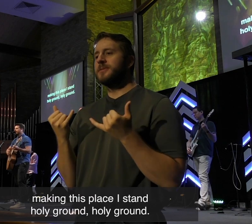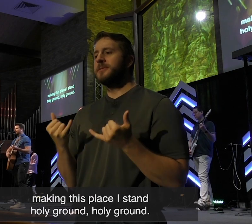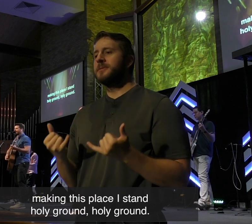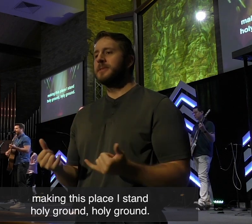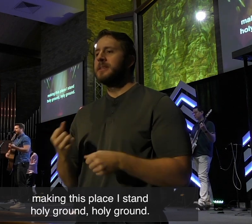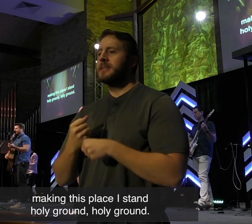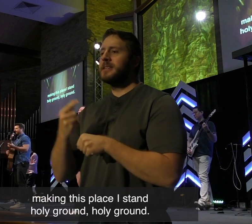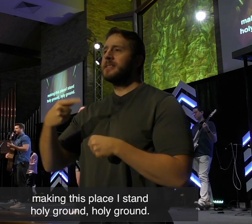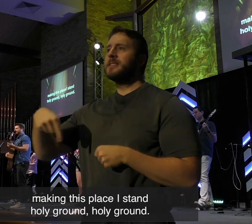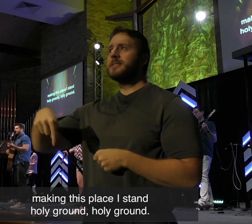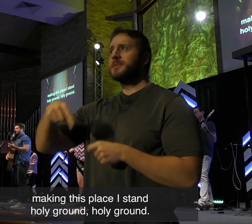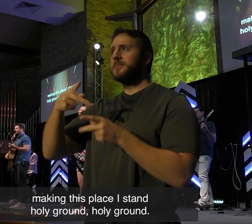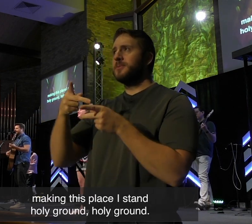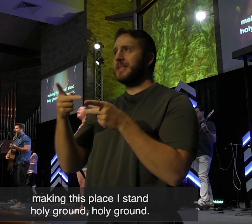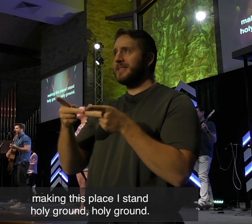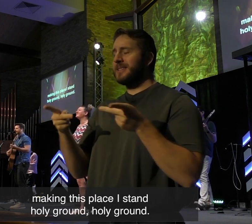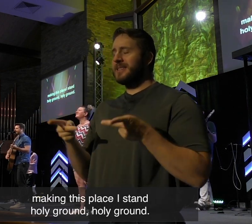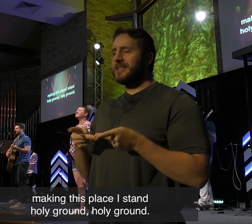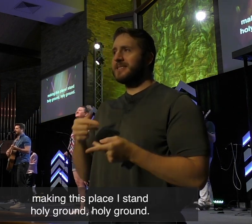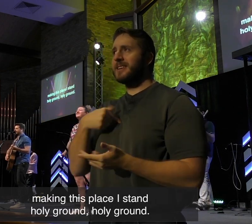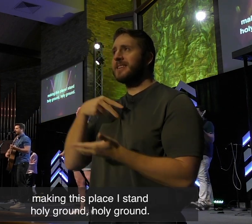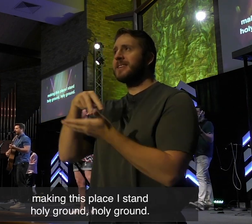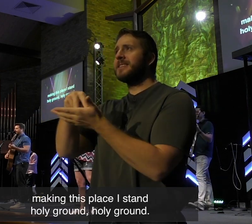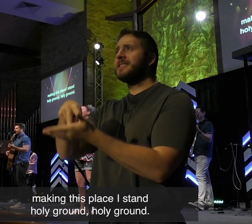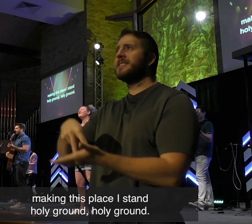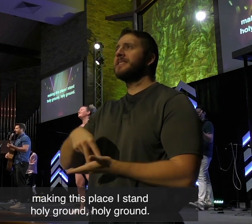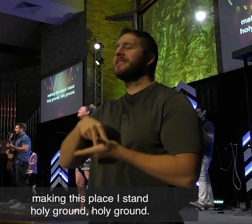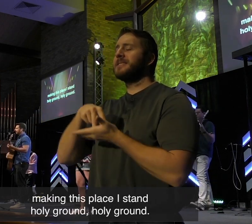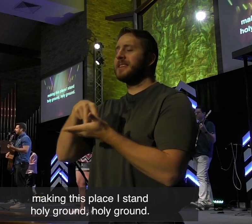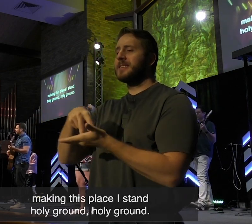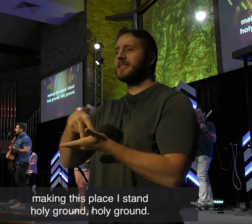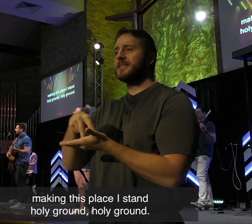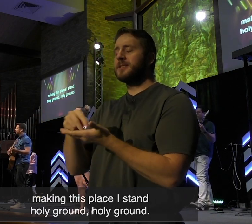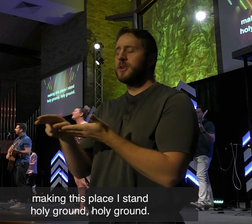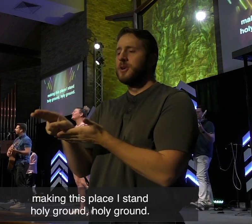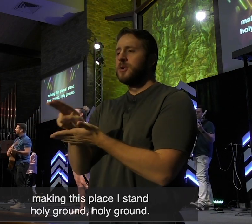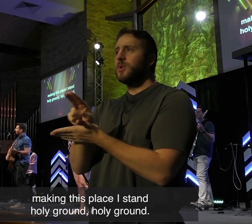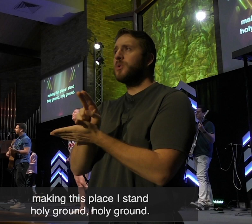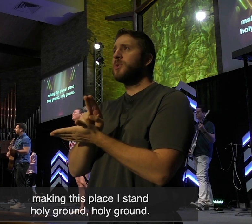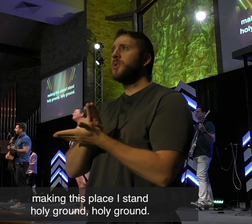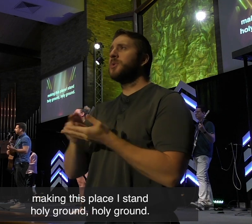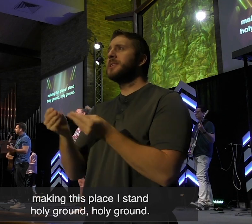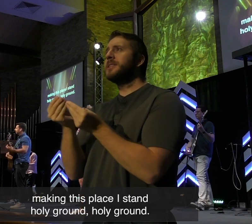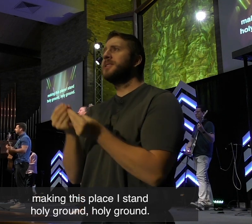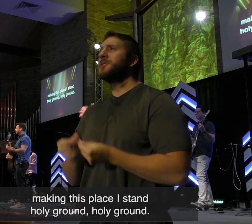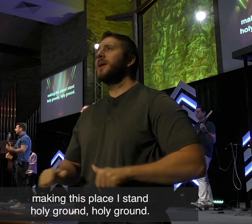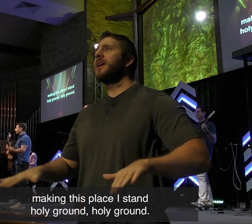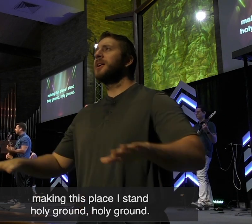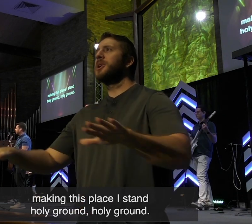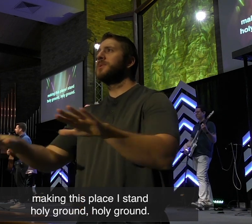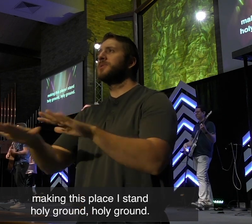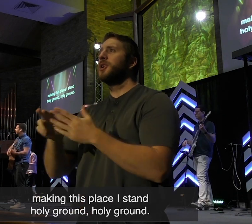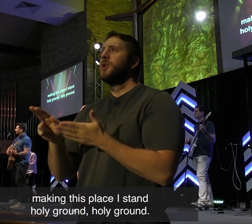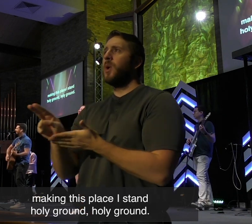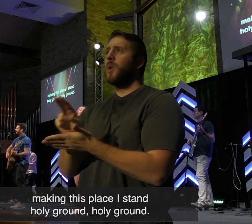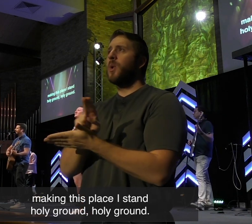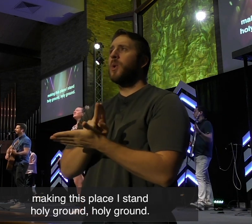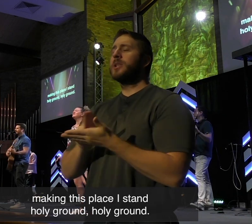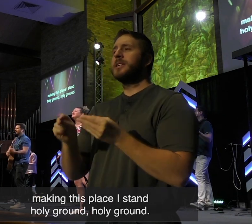now, making this place I stand, holy